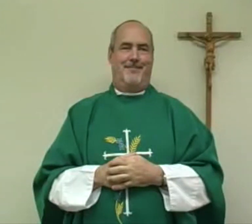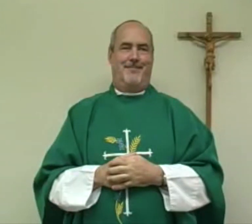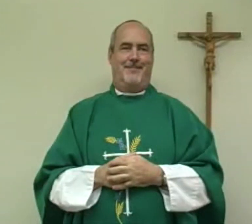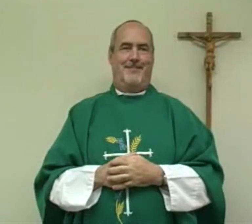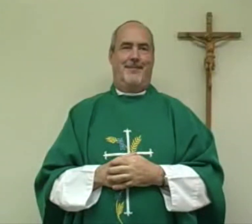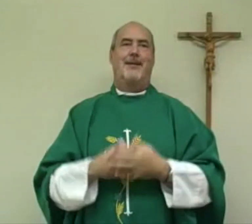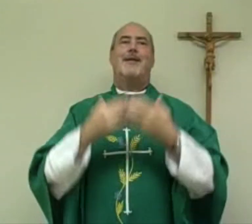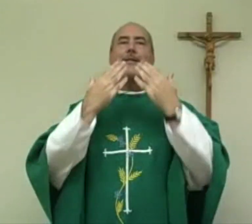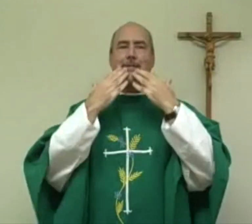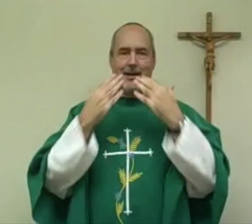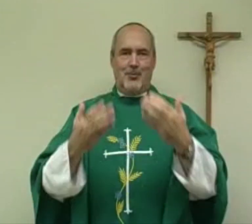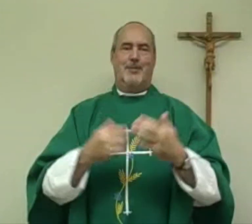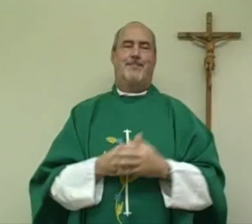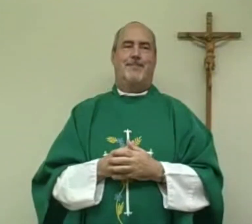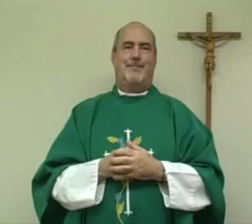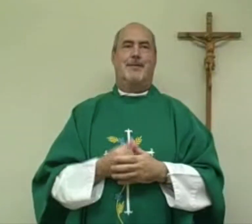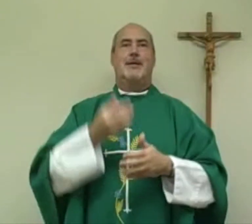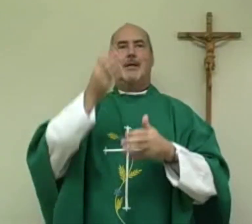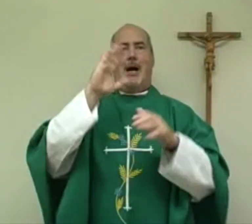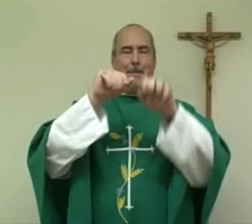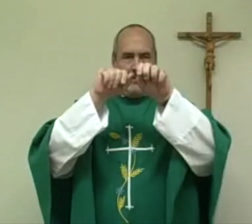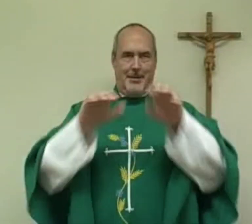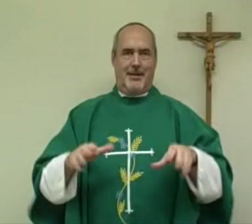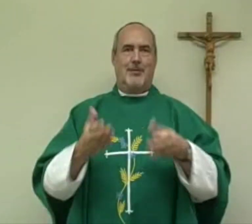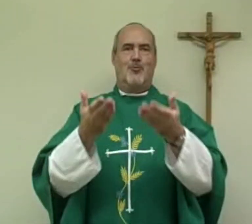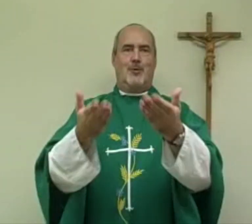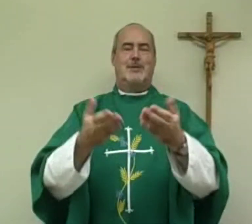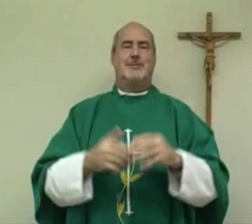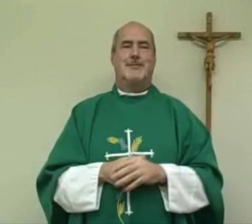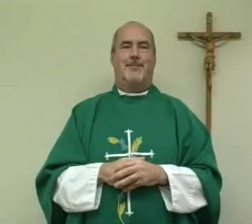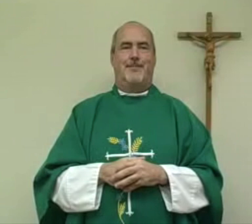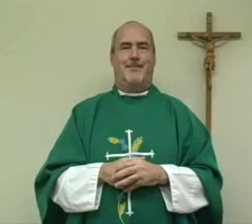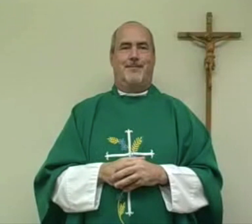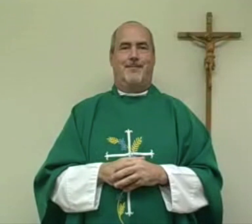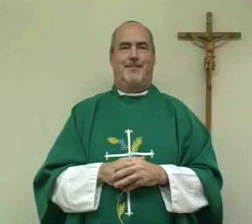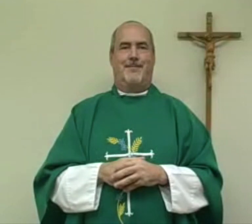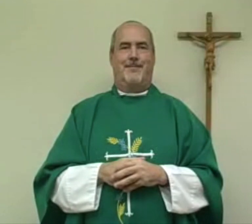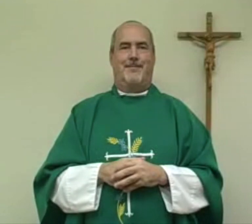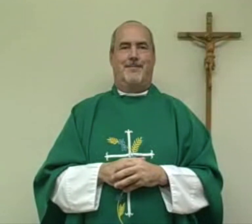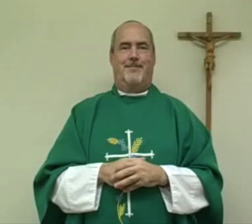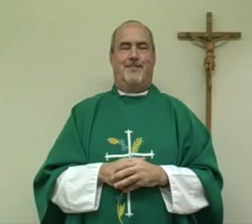in heaven with him and the other saints. Thank you, and God bless you.